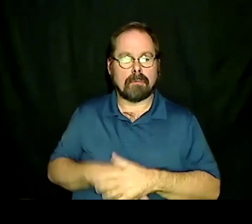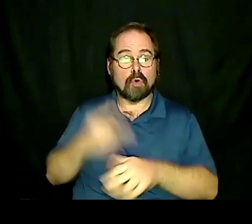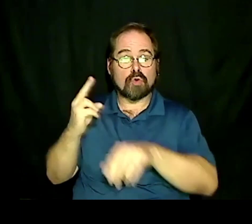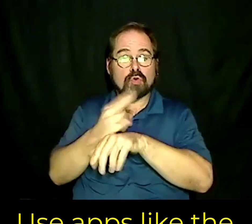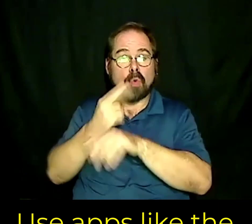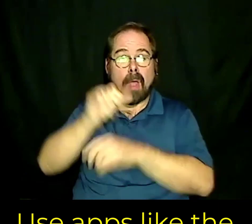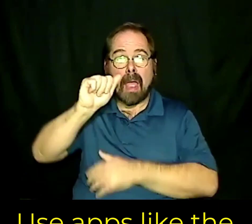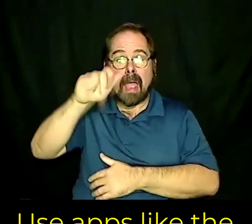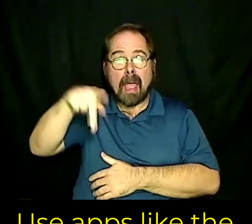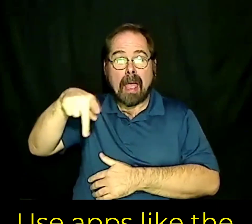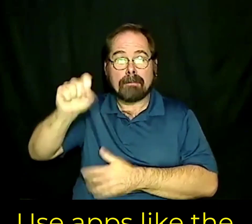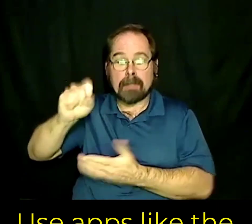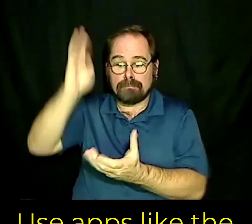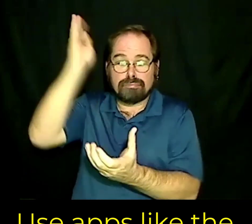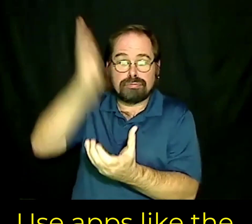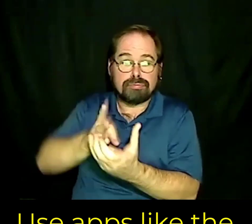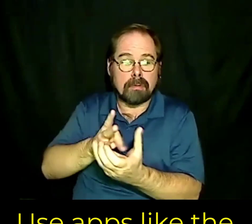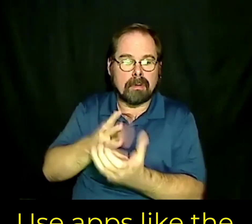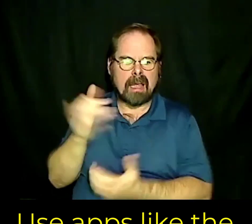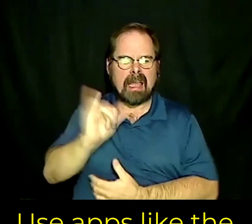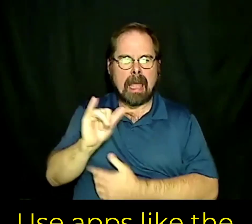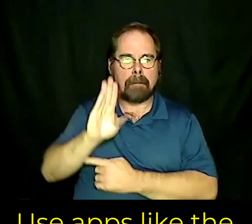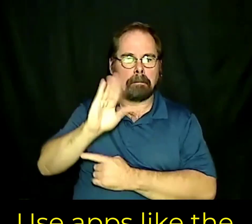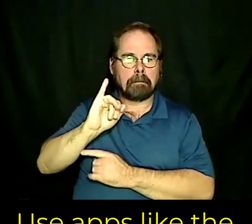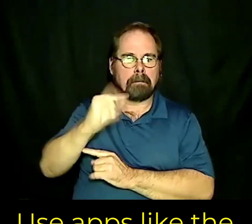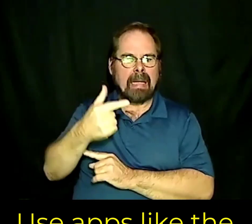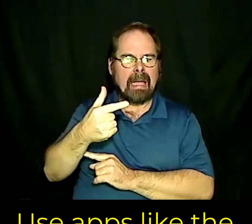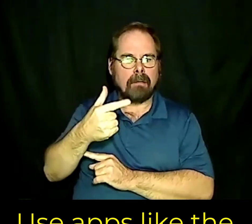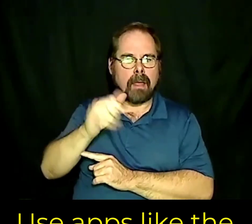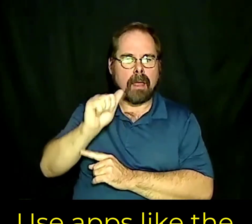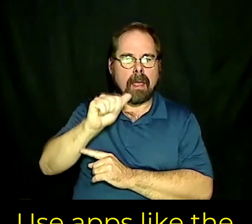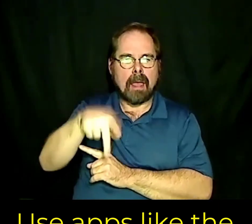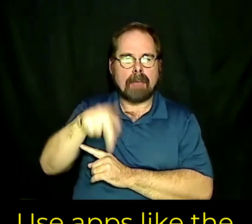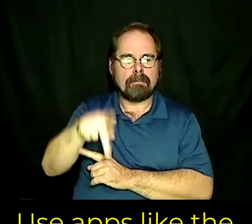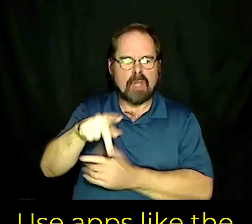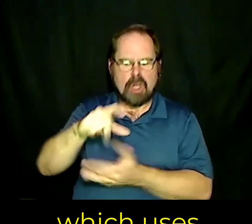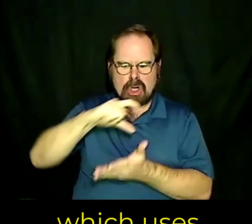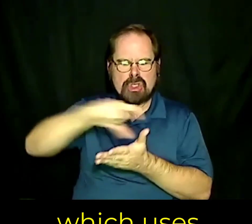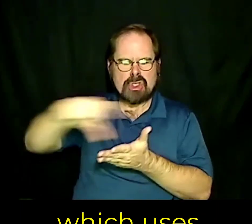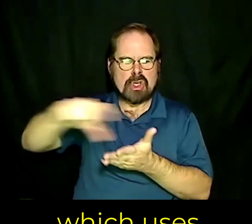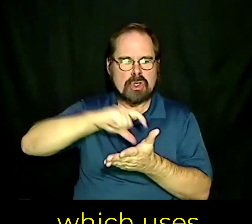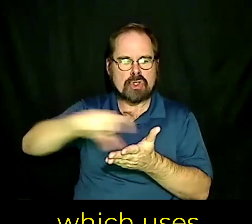software. There are apps you can download, such as an app called Big,